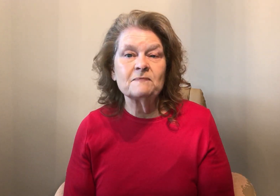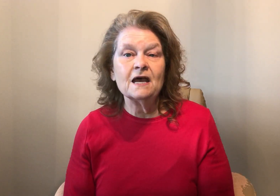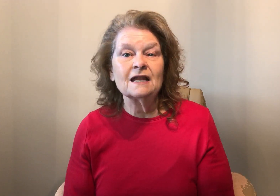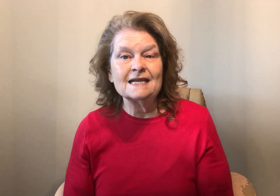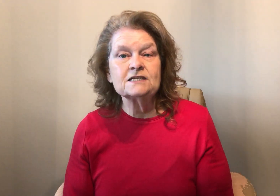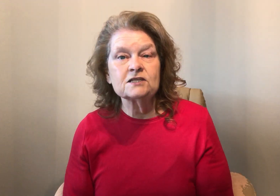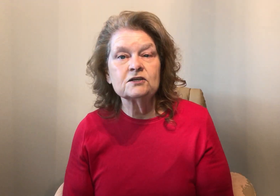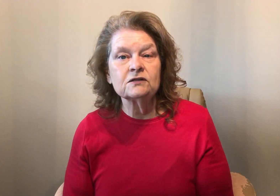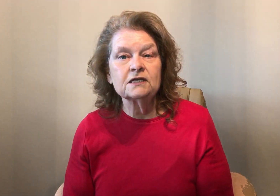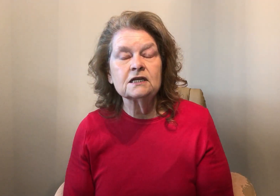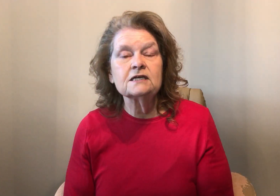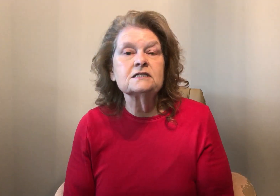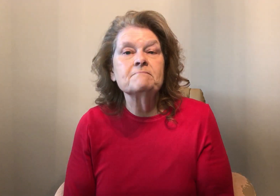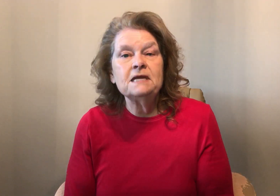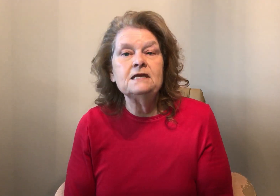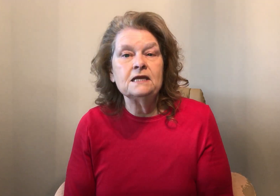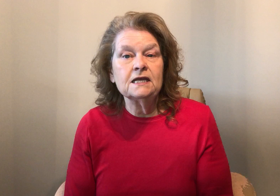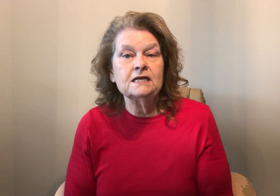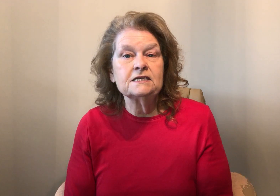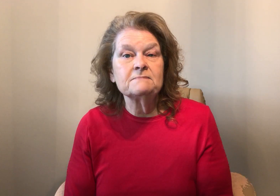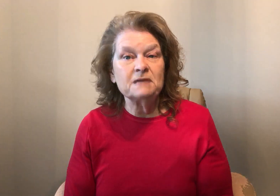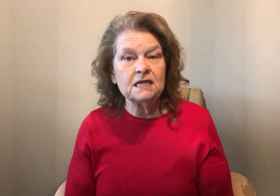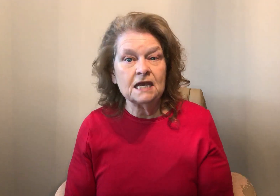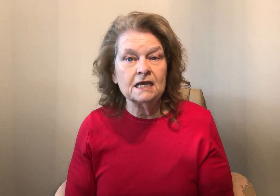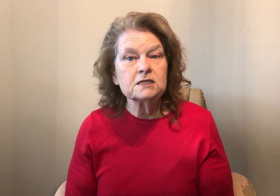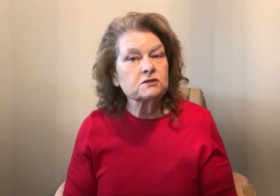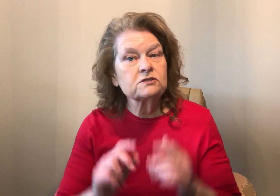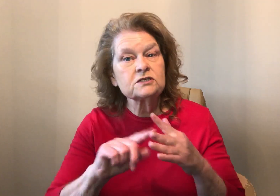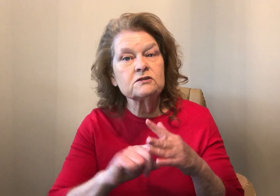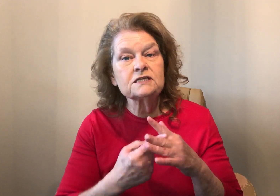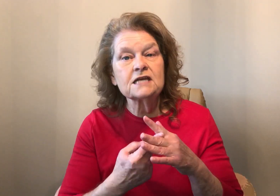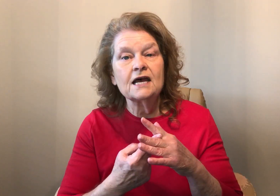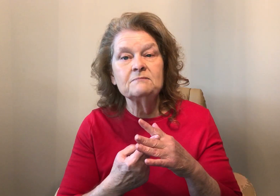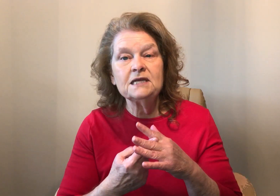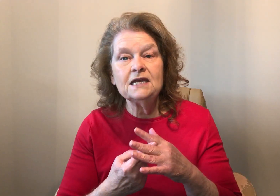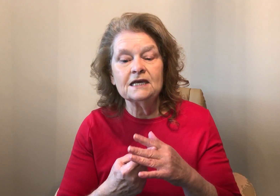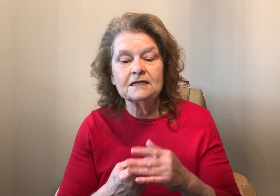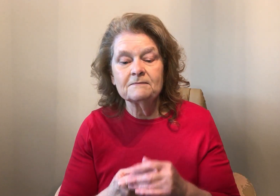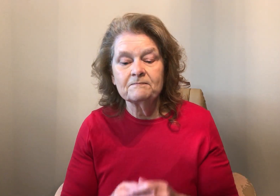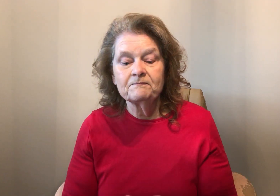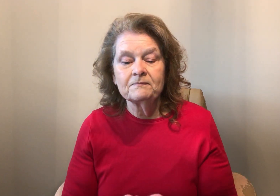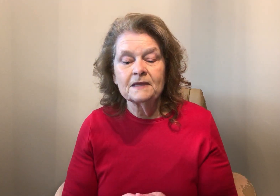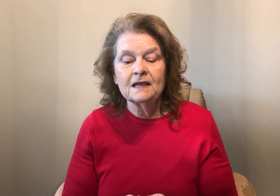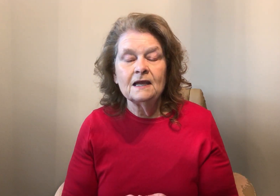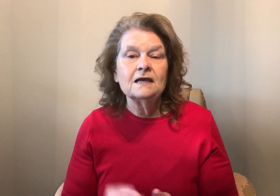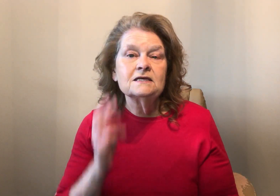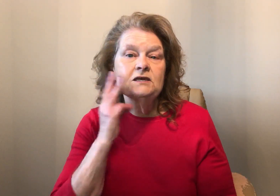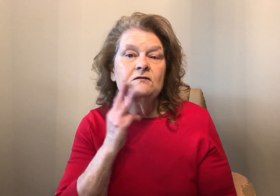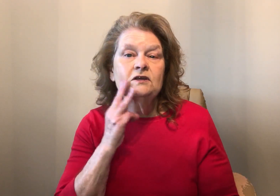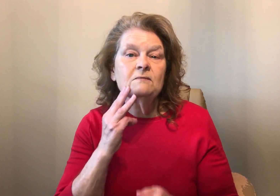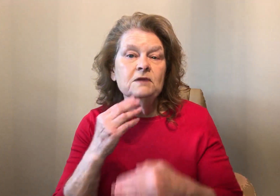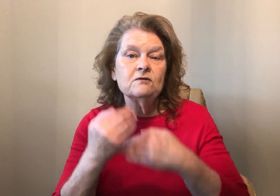spell instituted, because the meaning is begin, so just do the sign begin. So